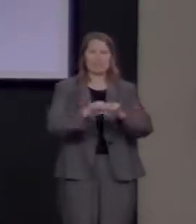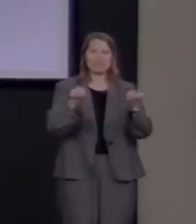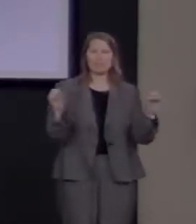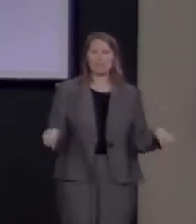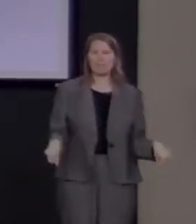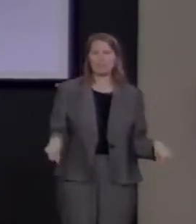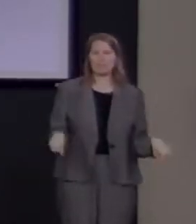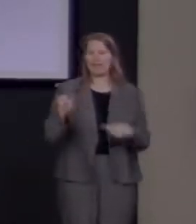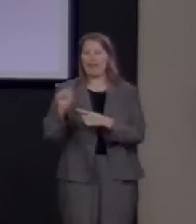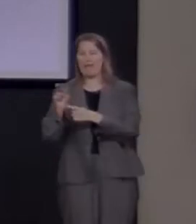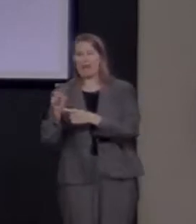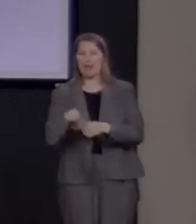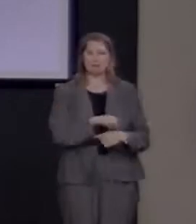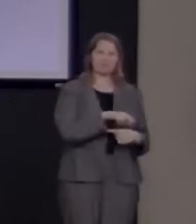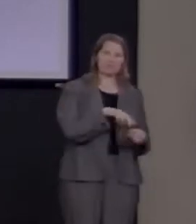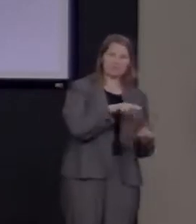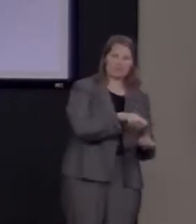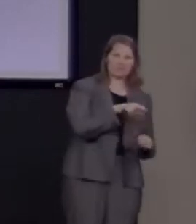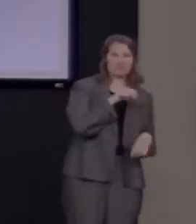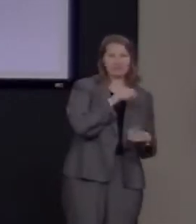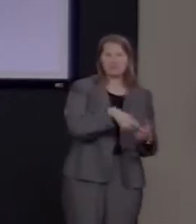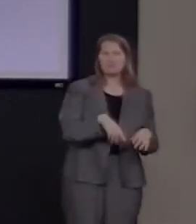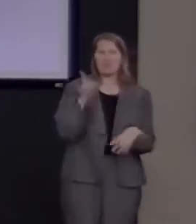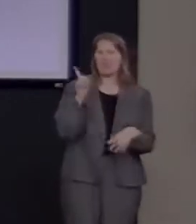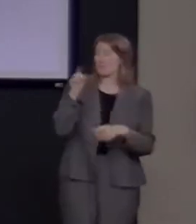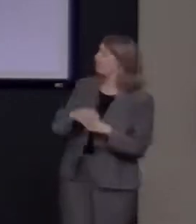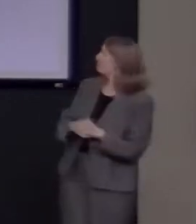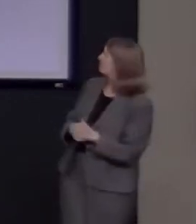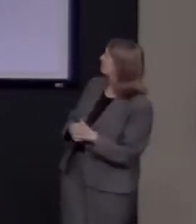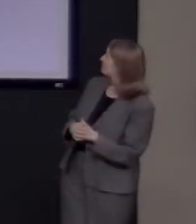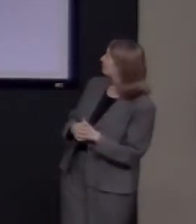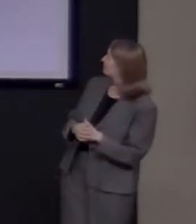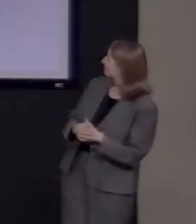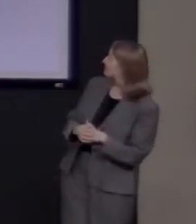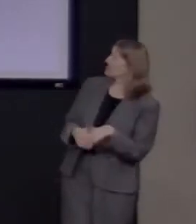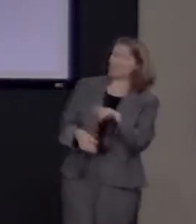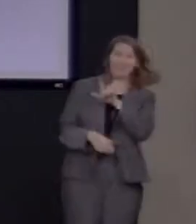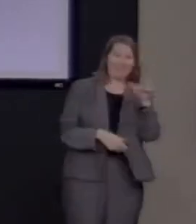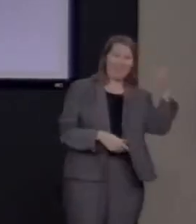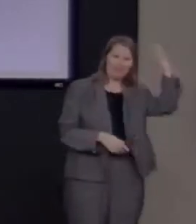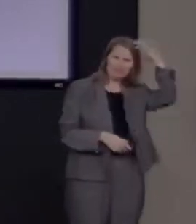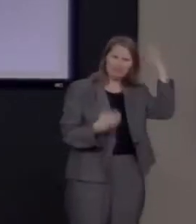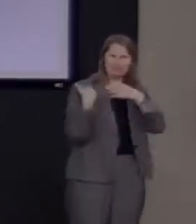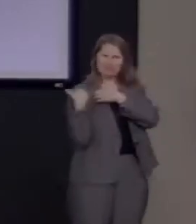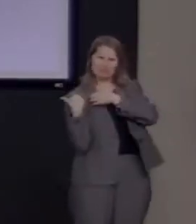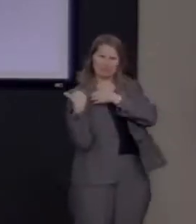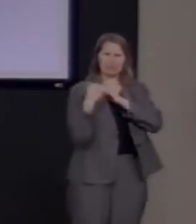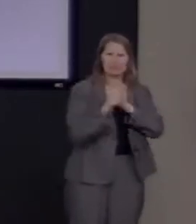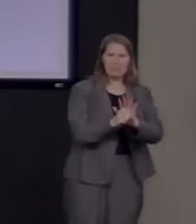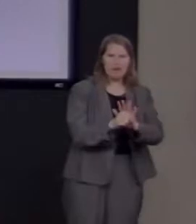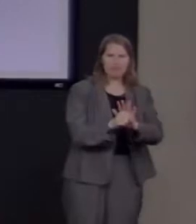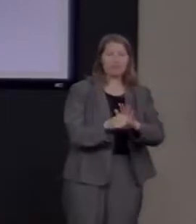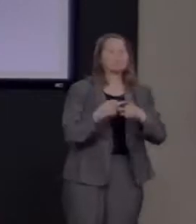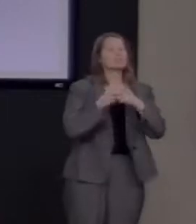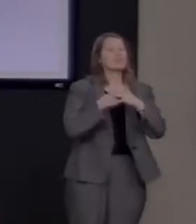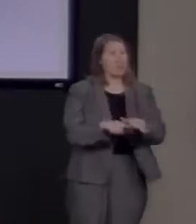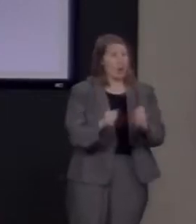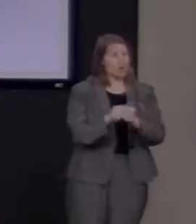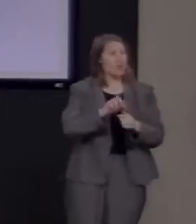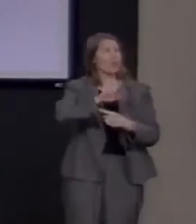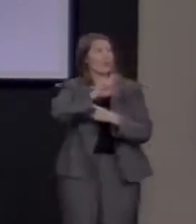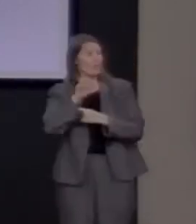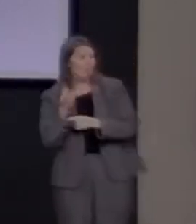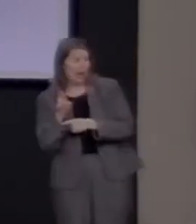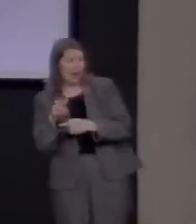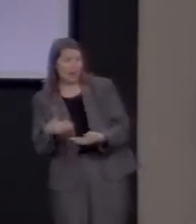So we see that the left hemisphere responses to number symbols develop, that there might be a right to left shift that still needs